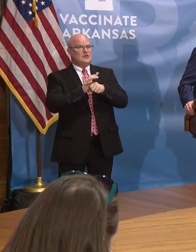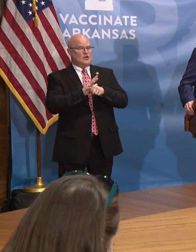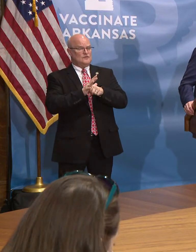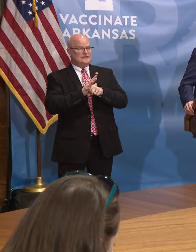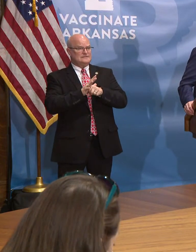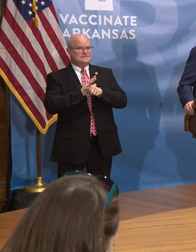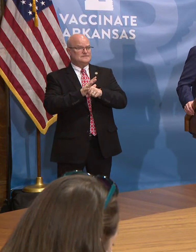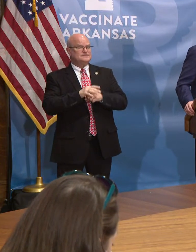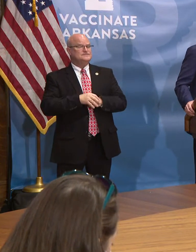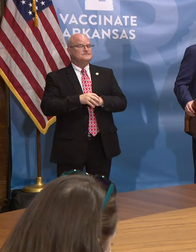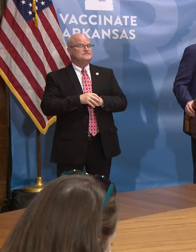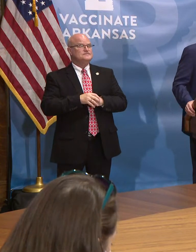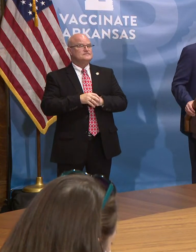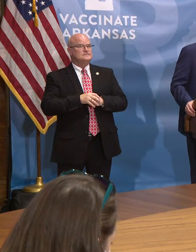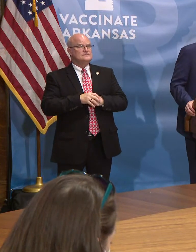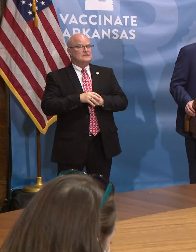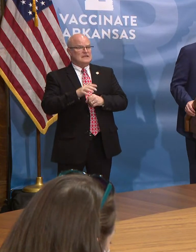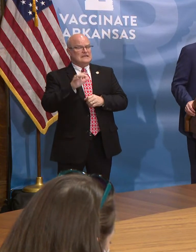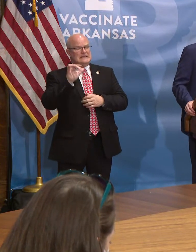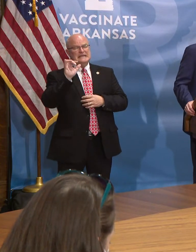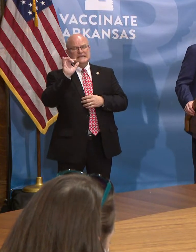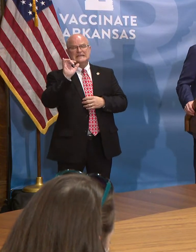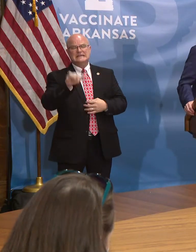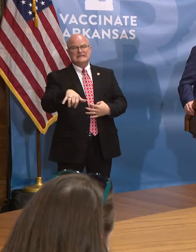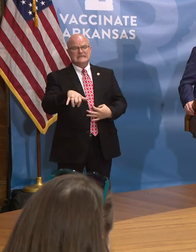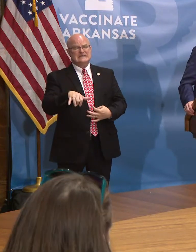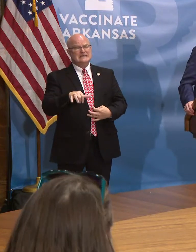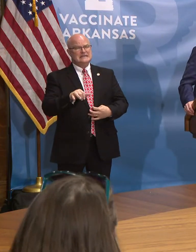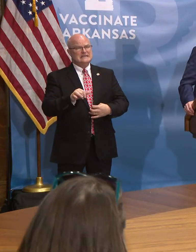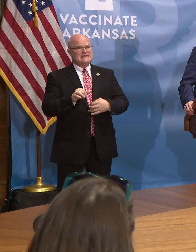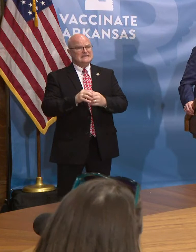COVID, which is a